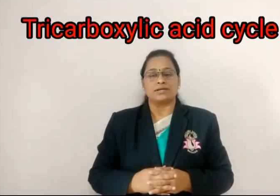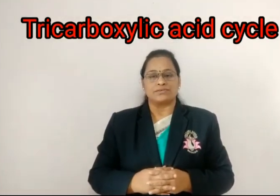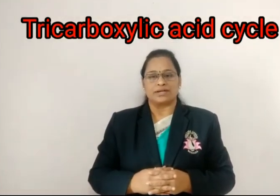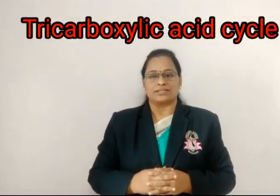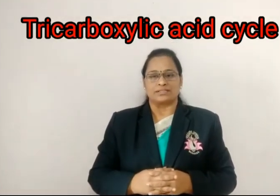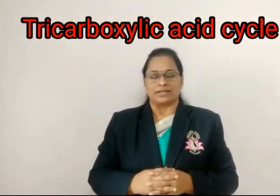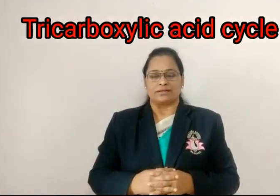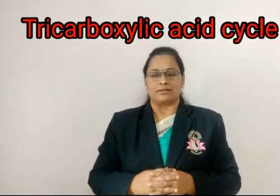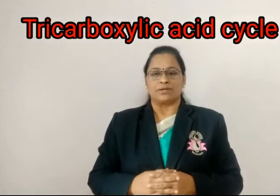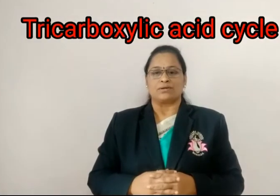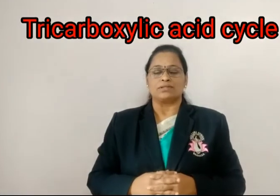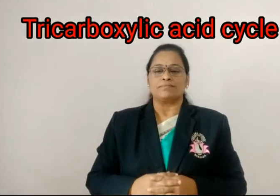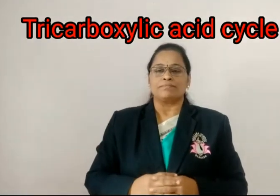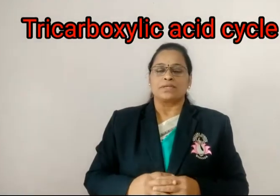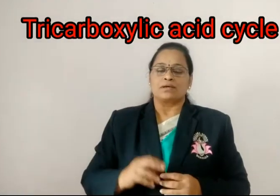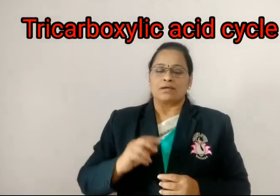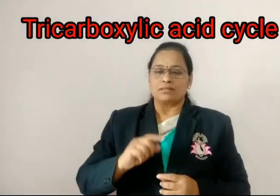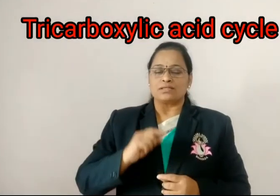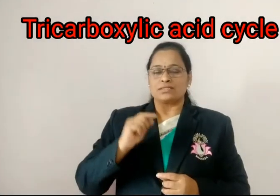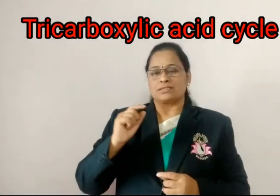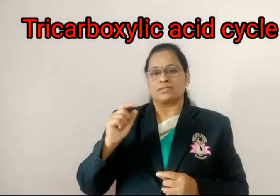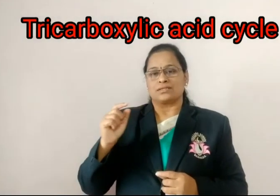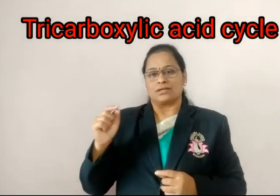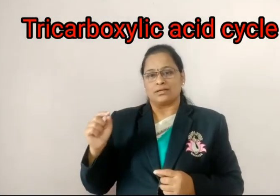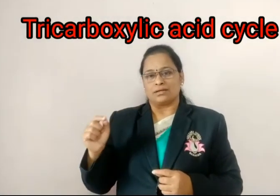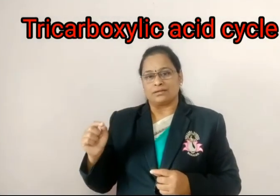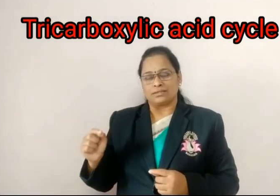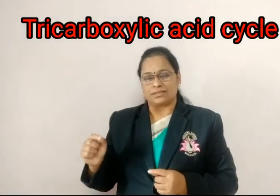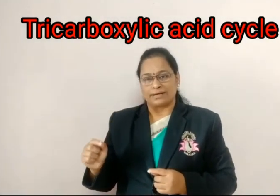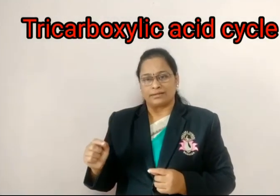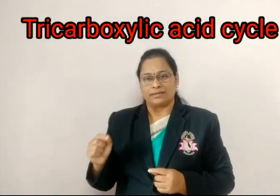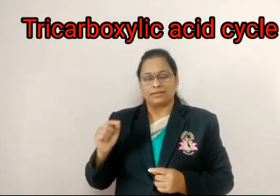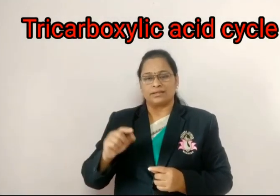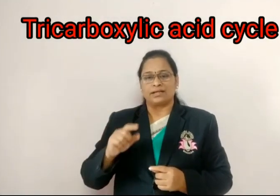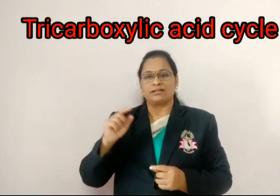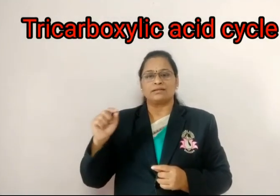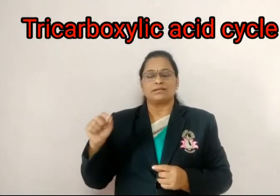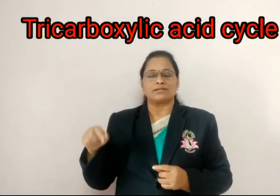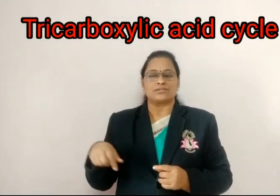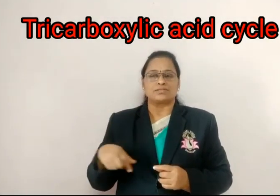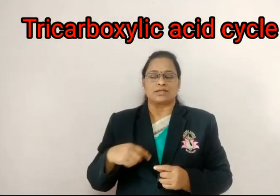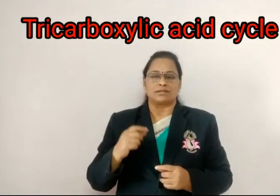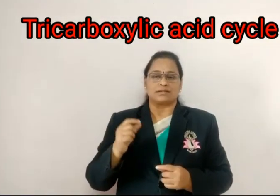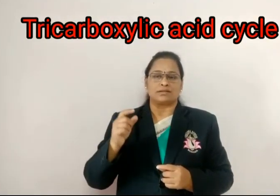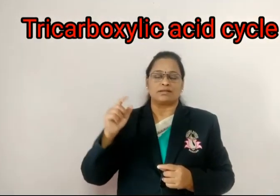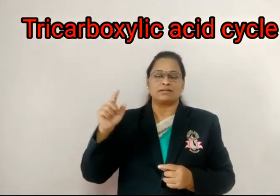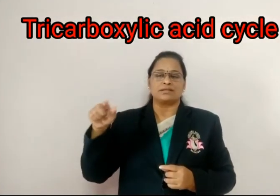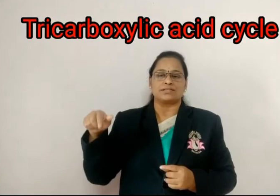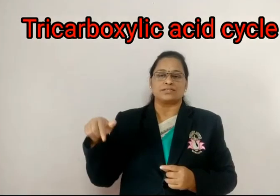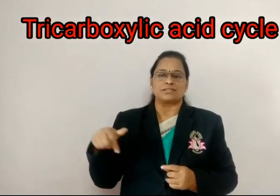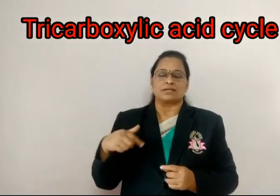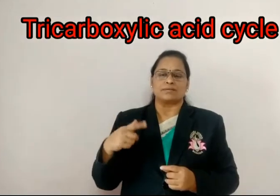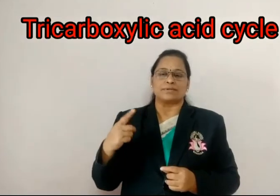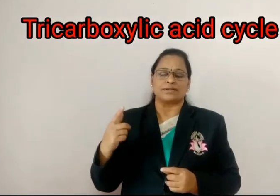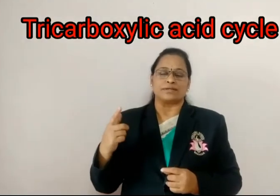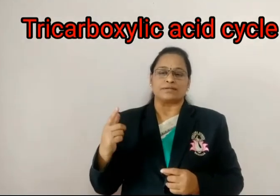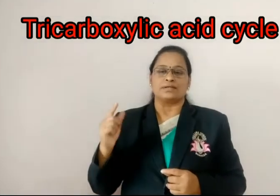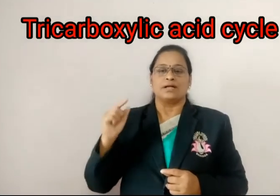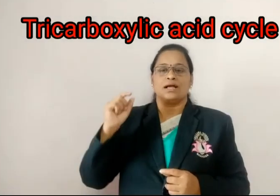citric acid cycle, because in this cycle 10 reactions are there. The 10 reactions are completed here,